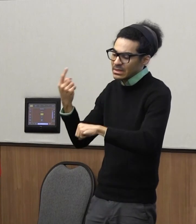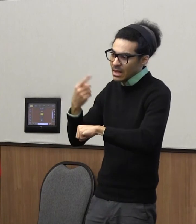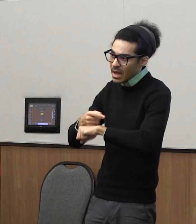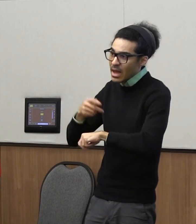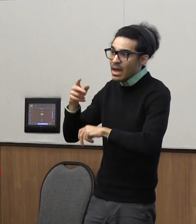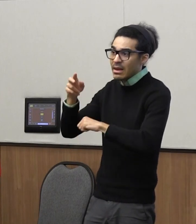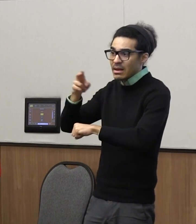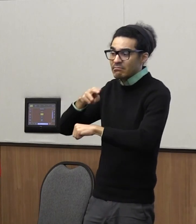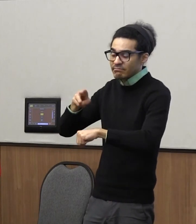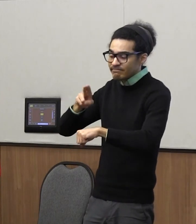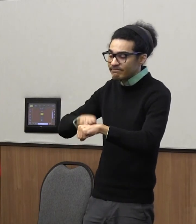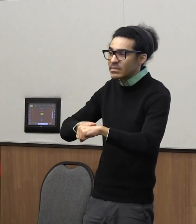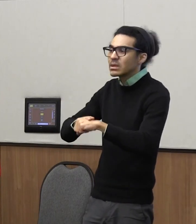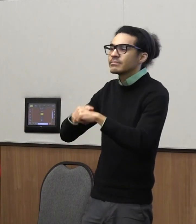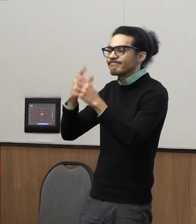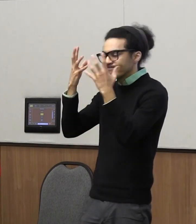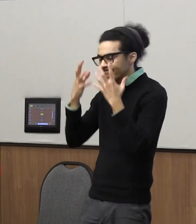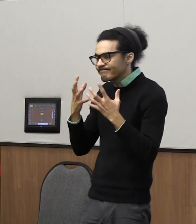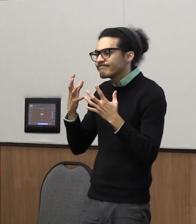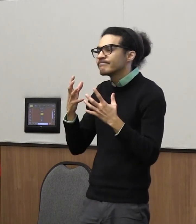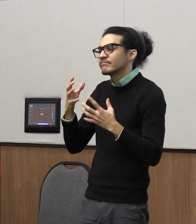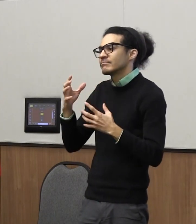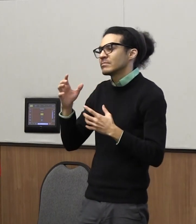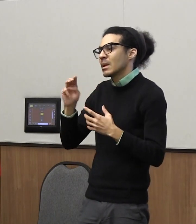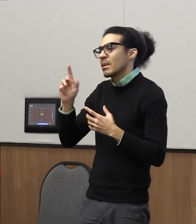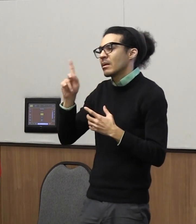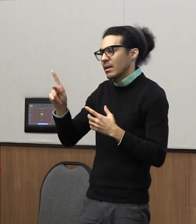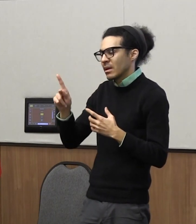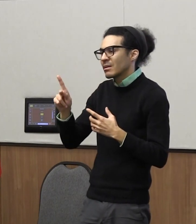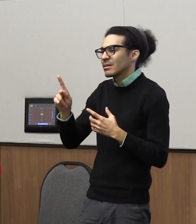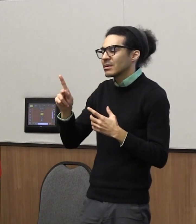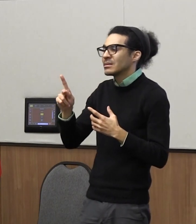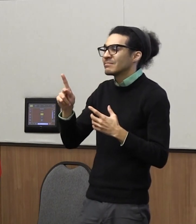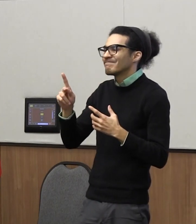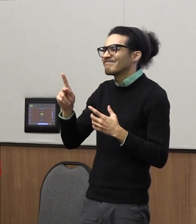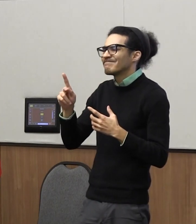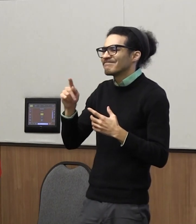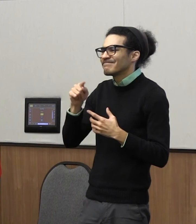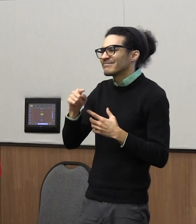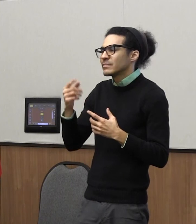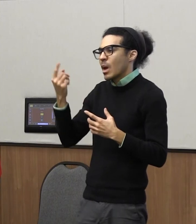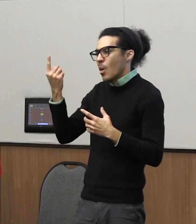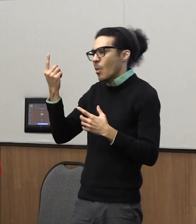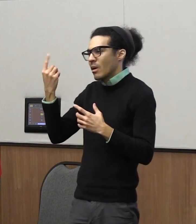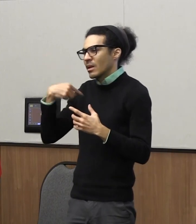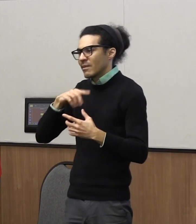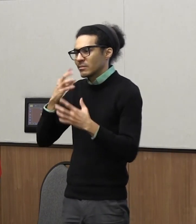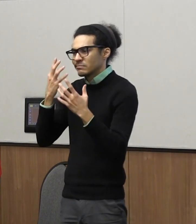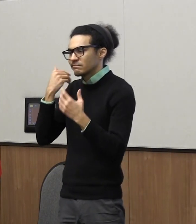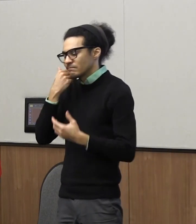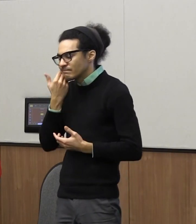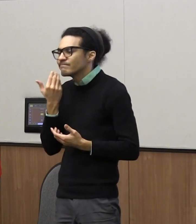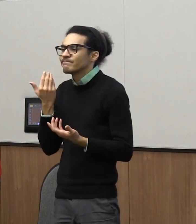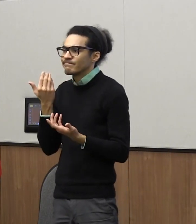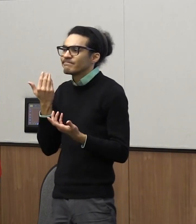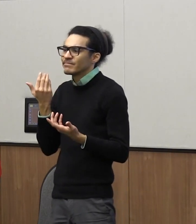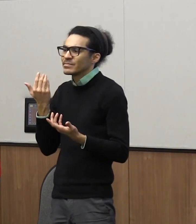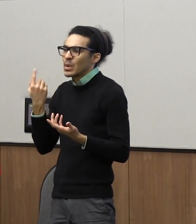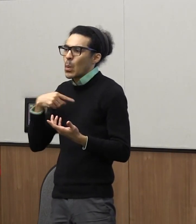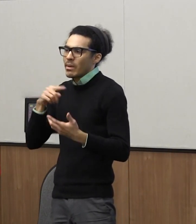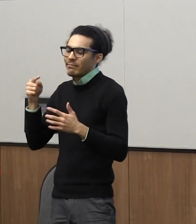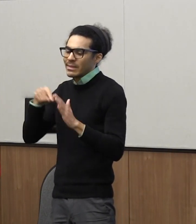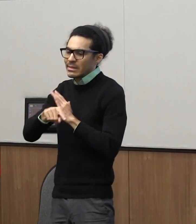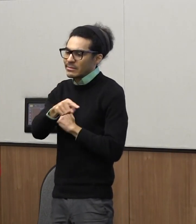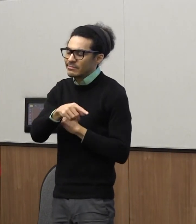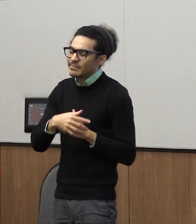Dr. King and is ashamed that one of us, an American, could have fired the bullet. We